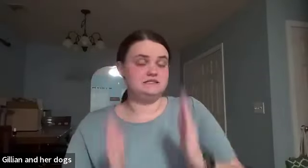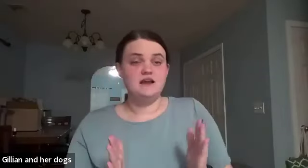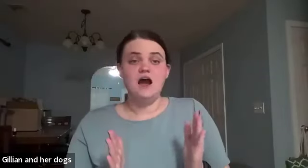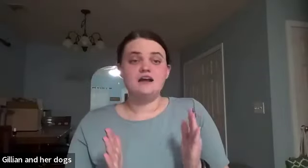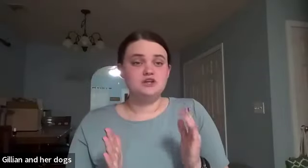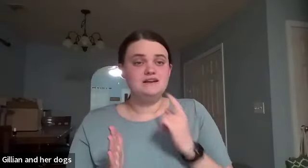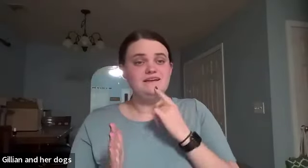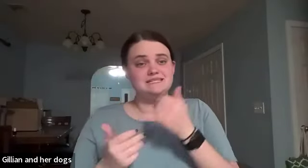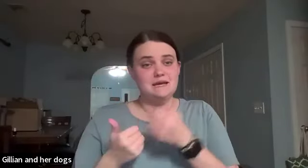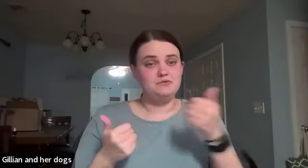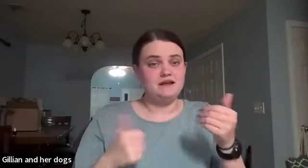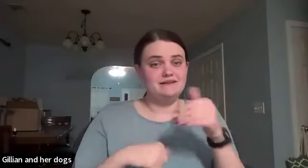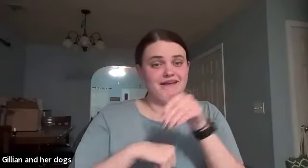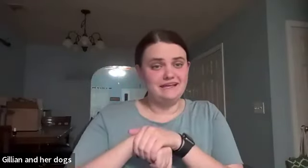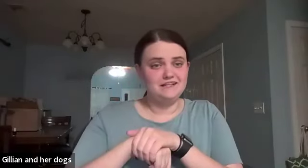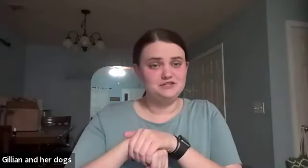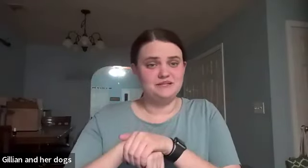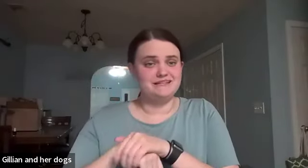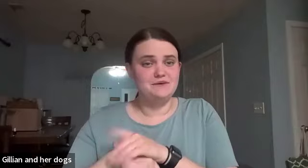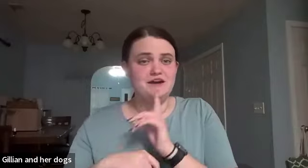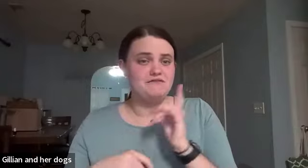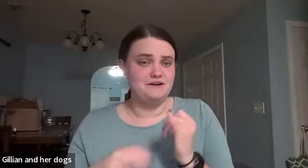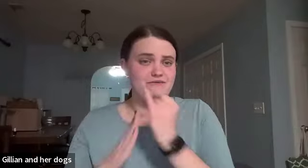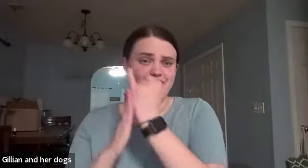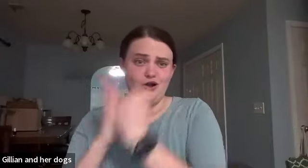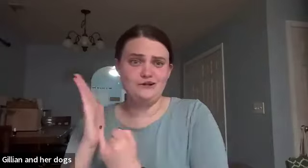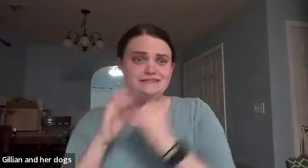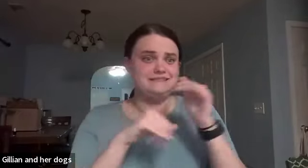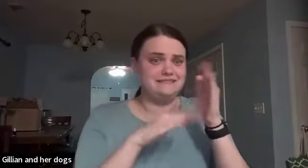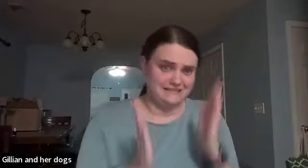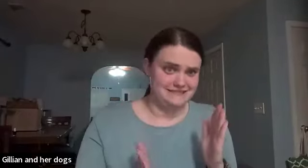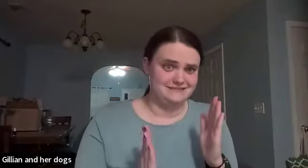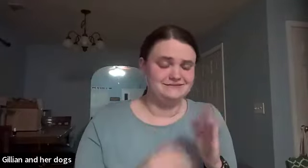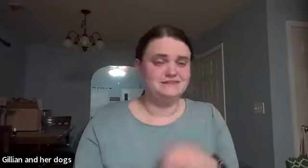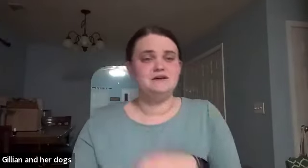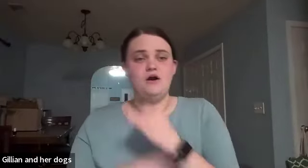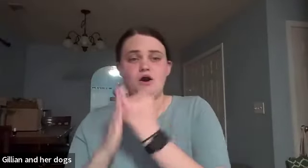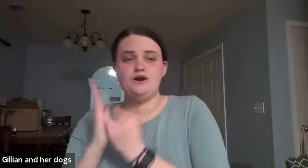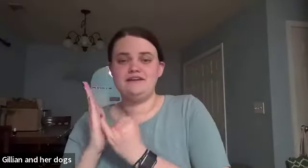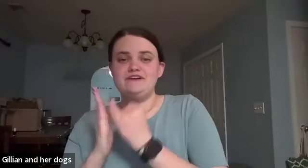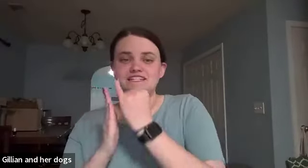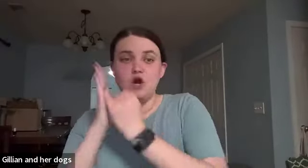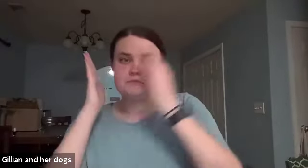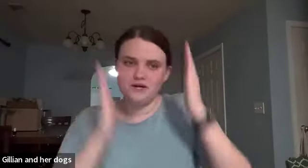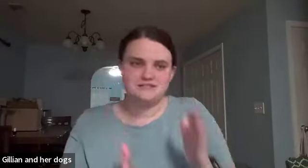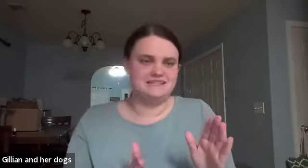artist. I try to like separate it like English, but it comes out very weird. Artist. Art. If I did art